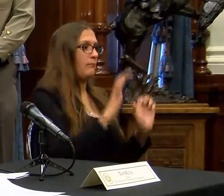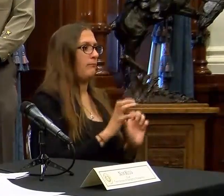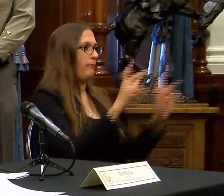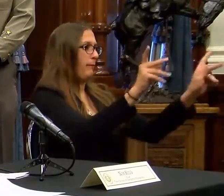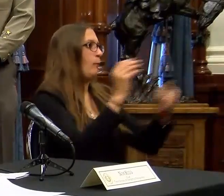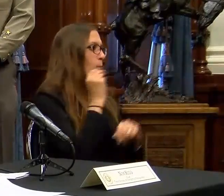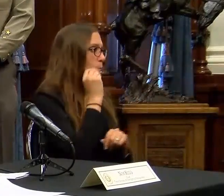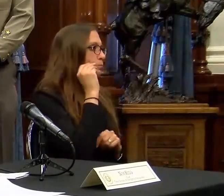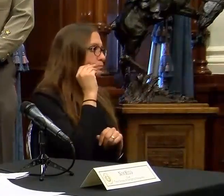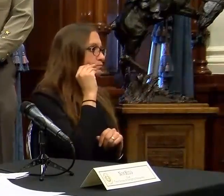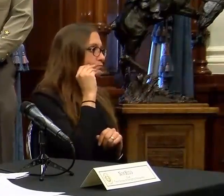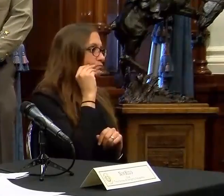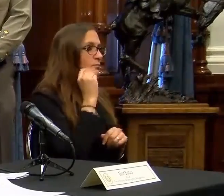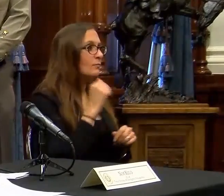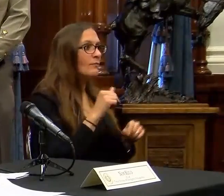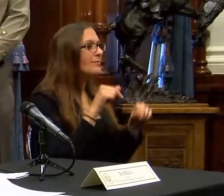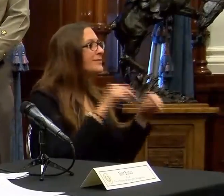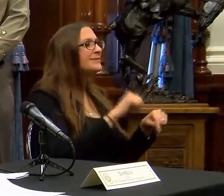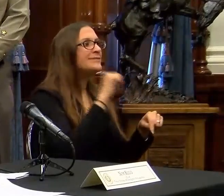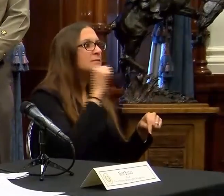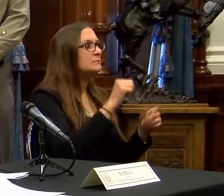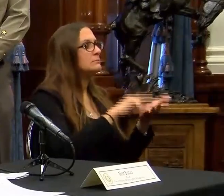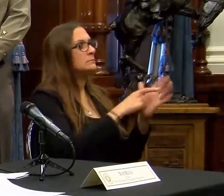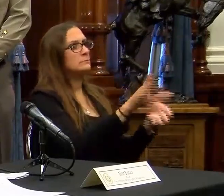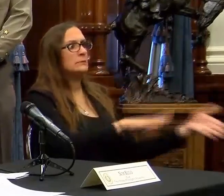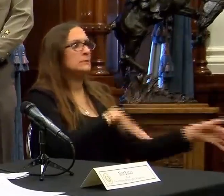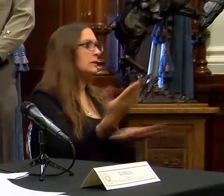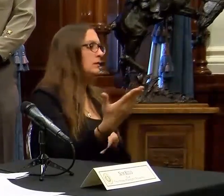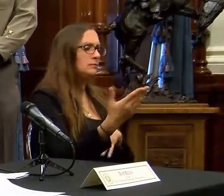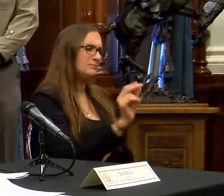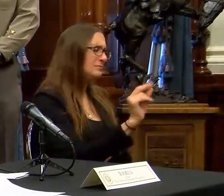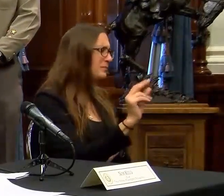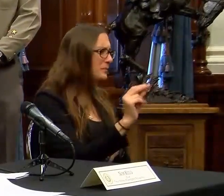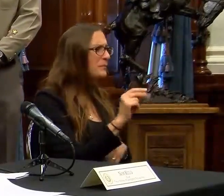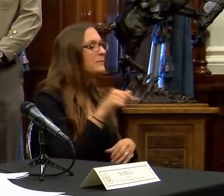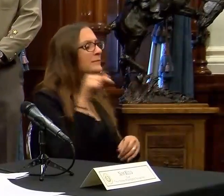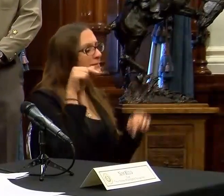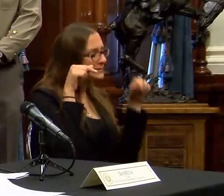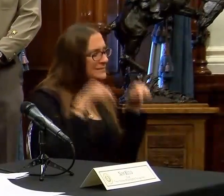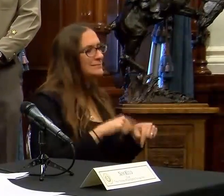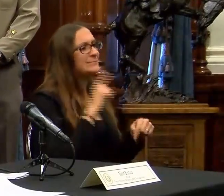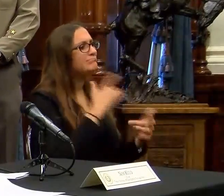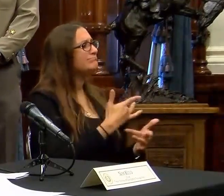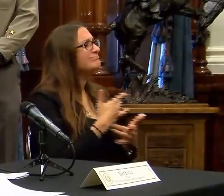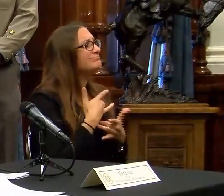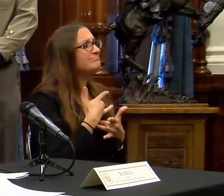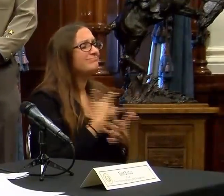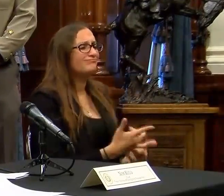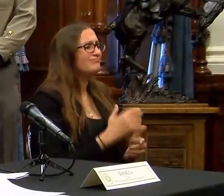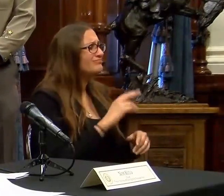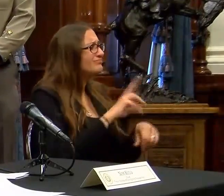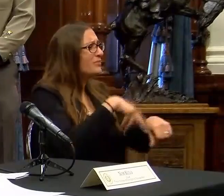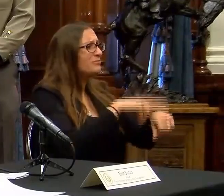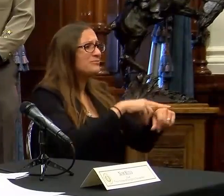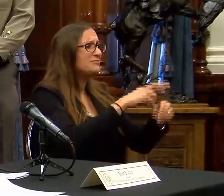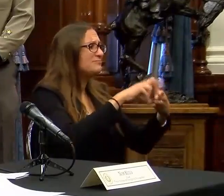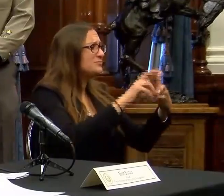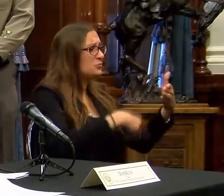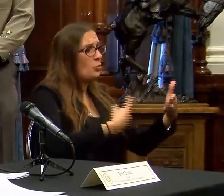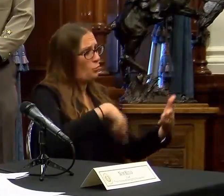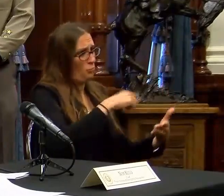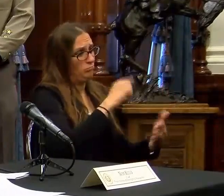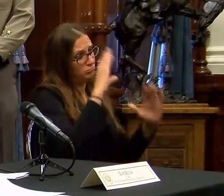home. This is not a death sentence we're dealing with here. This is a typical outcome that we expect to